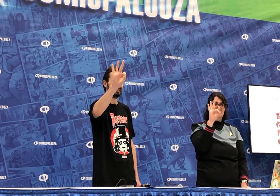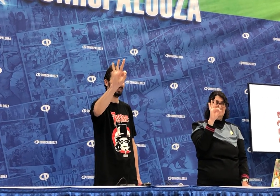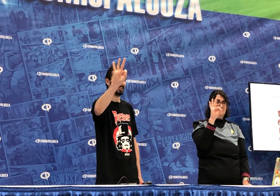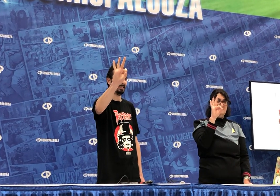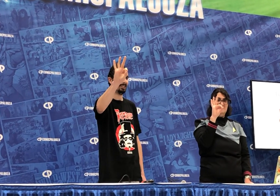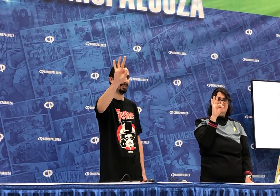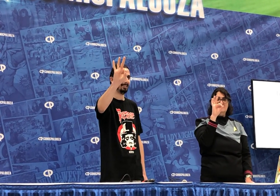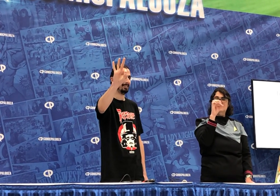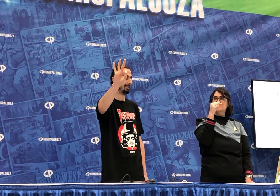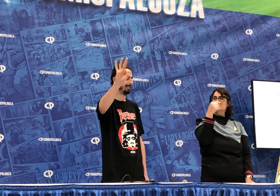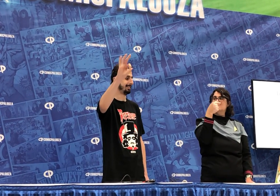G,